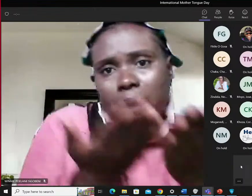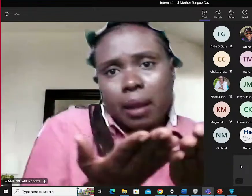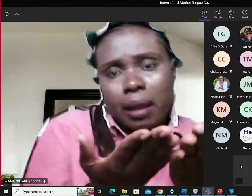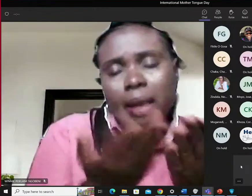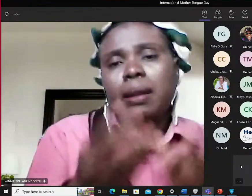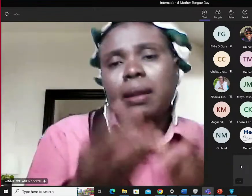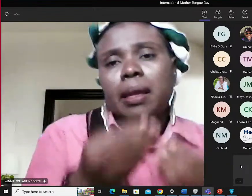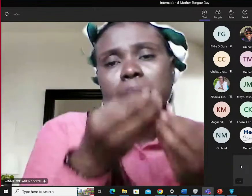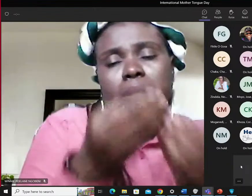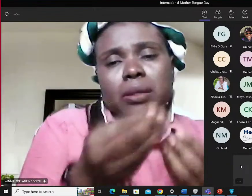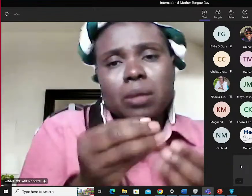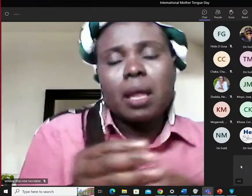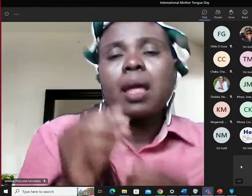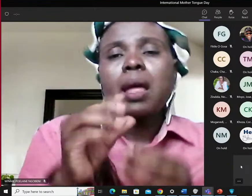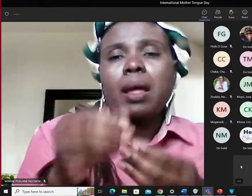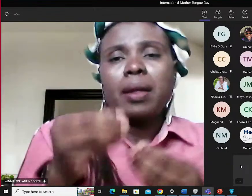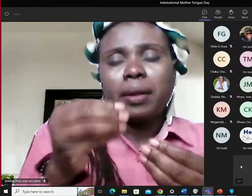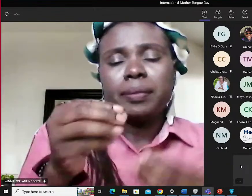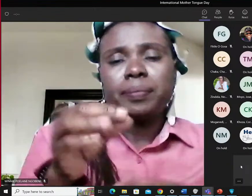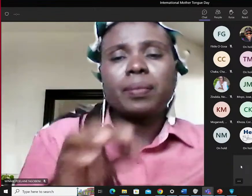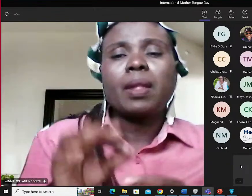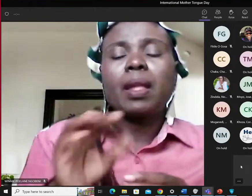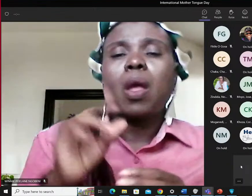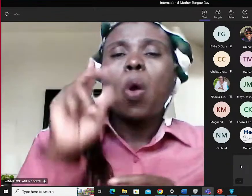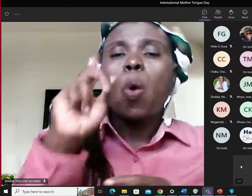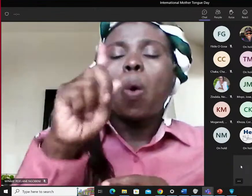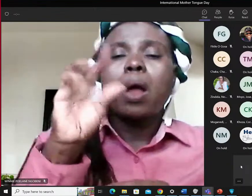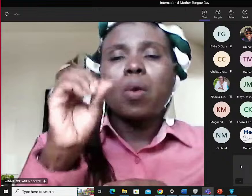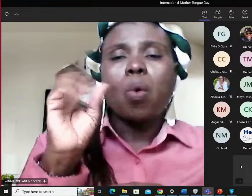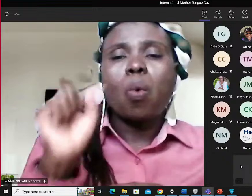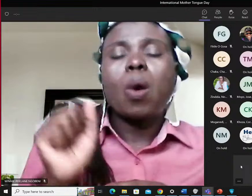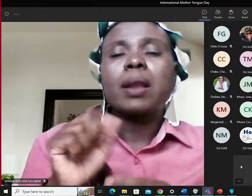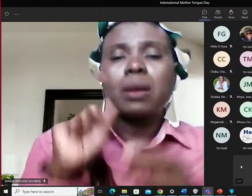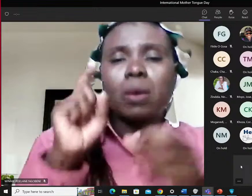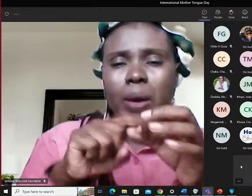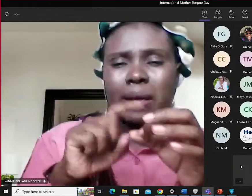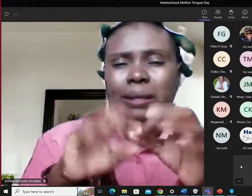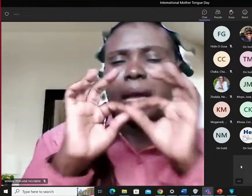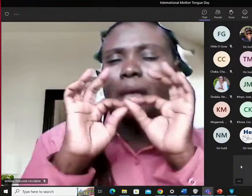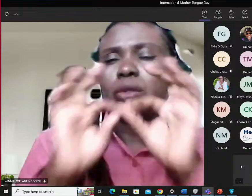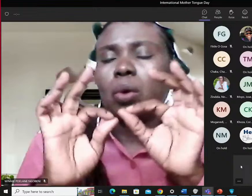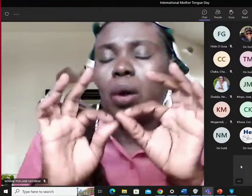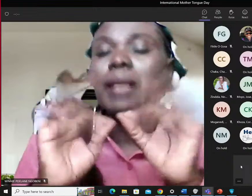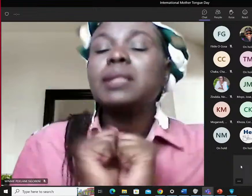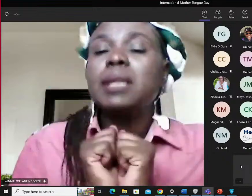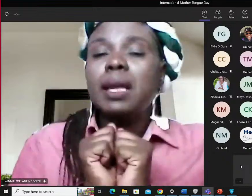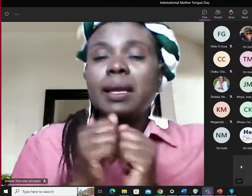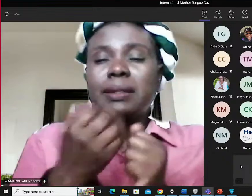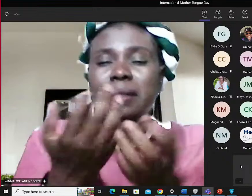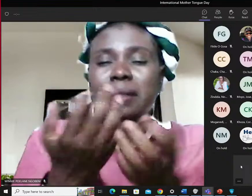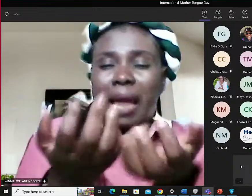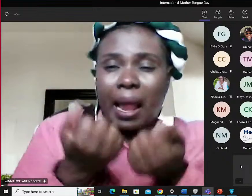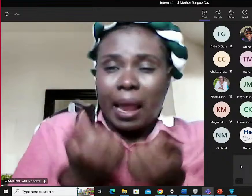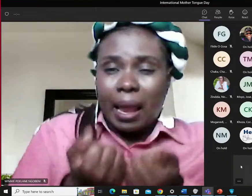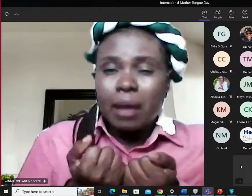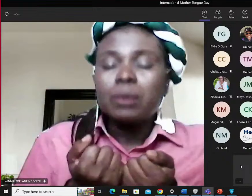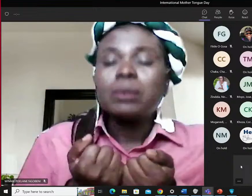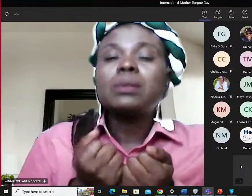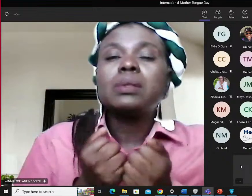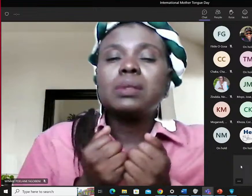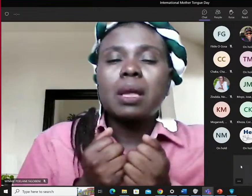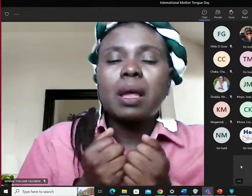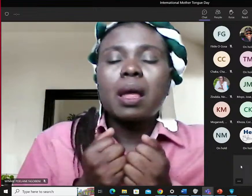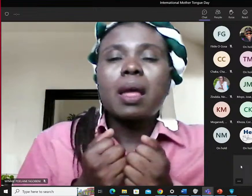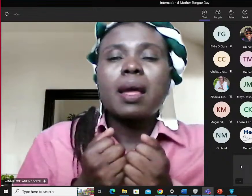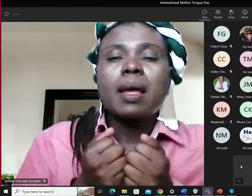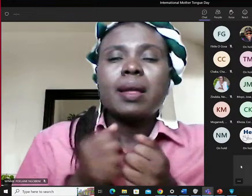101, going through them and doing the quality assurance. And also she allows the students to answer in isiZulu if they want